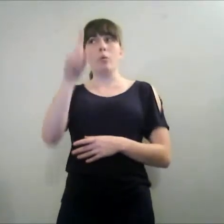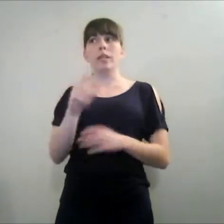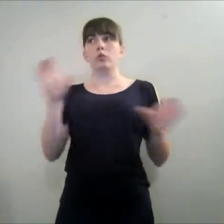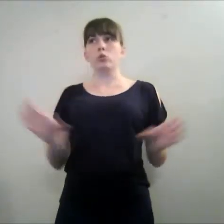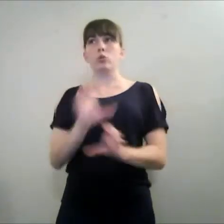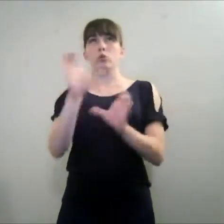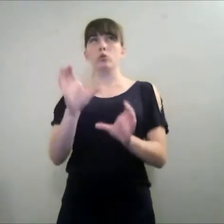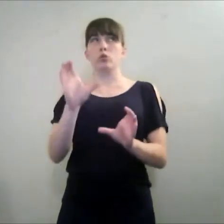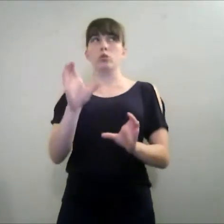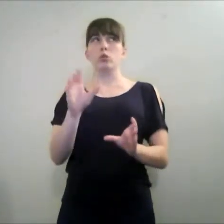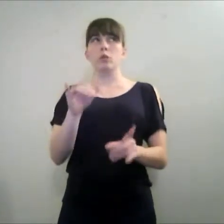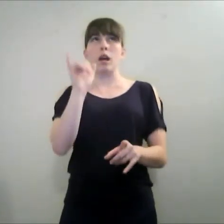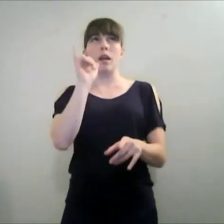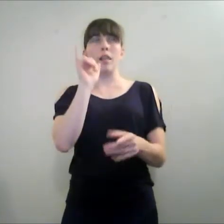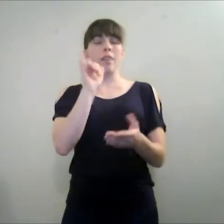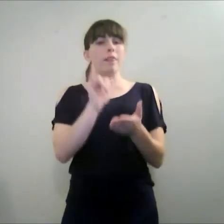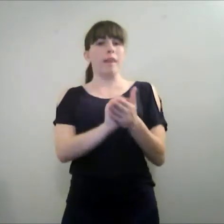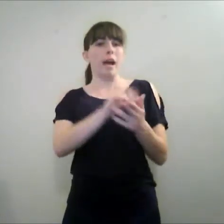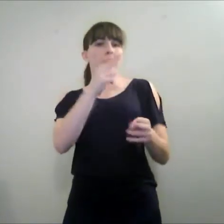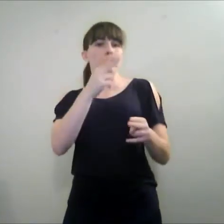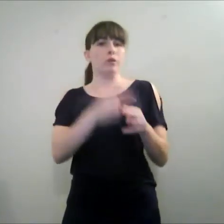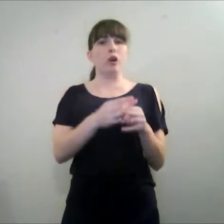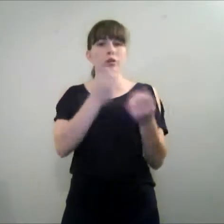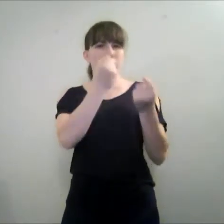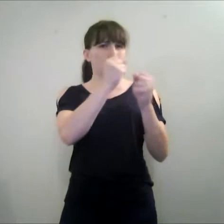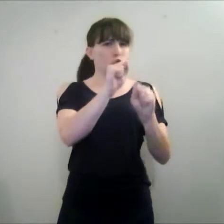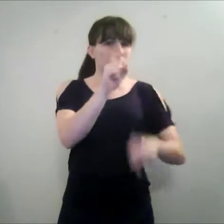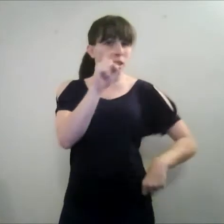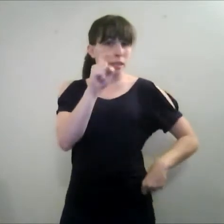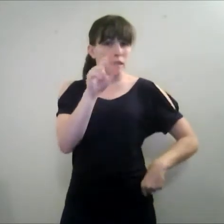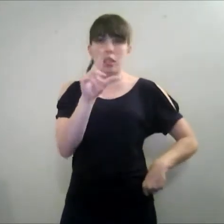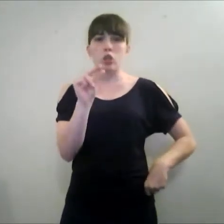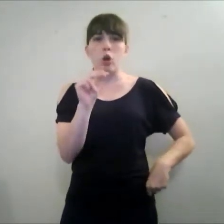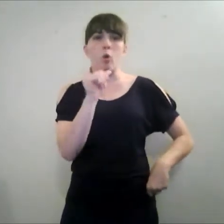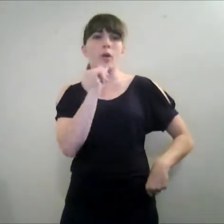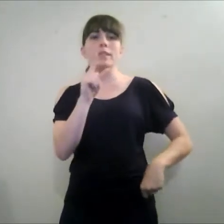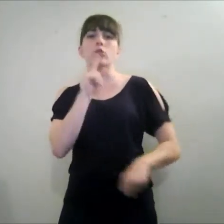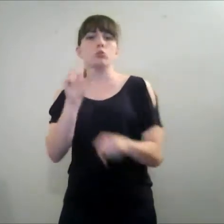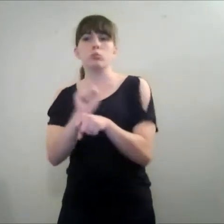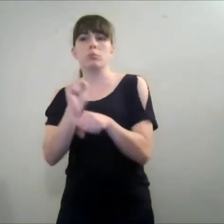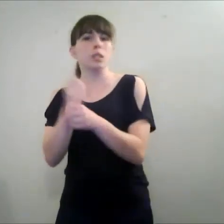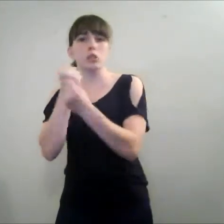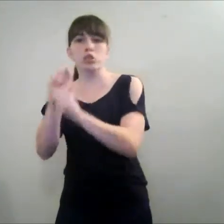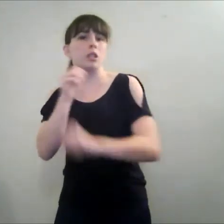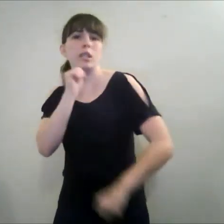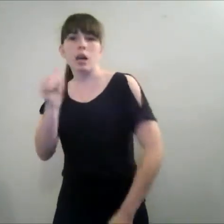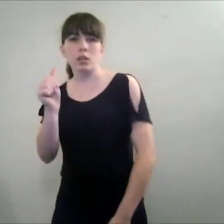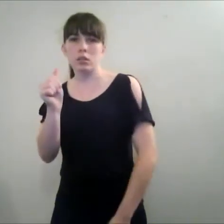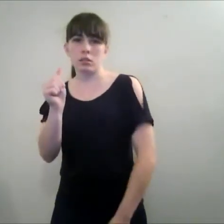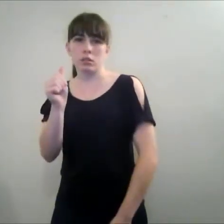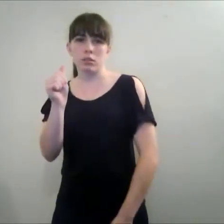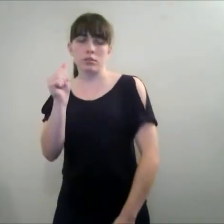especially because I hate banks more than the G20 protesters do, because I work for them. I know things are actually worse than these guys think,